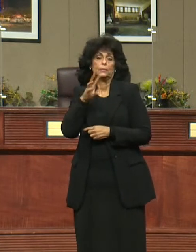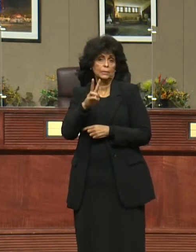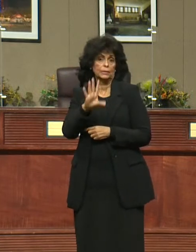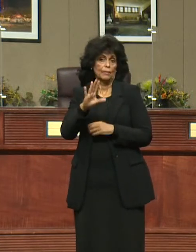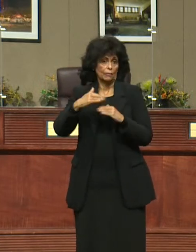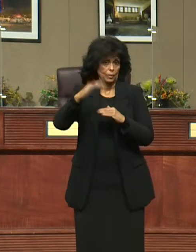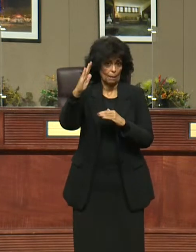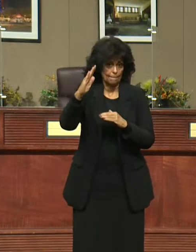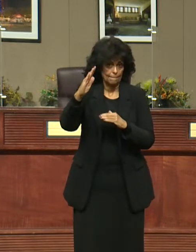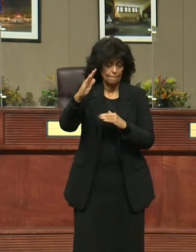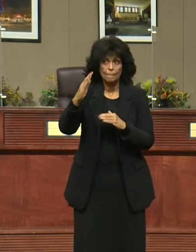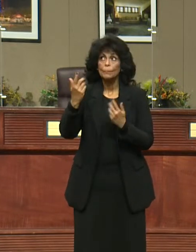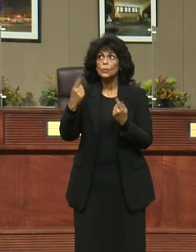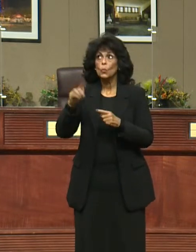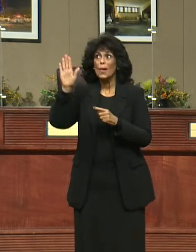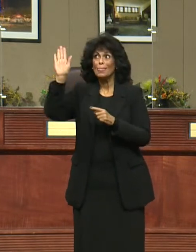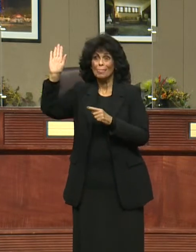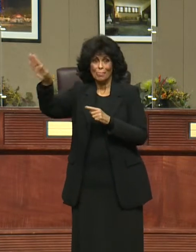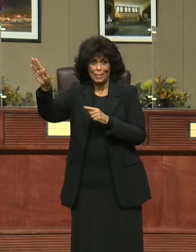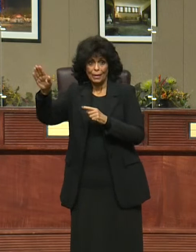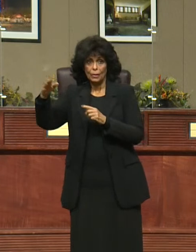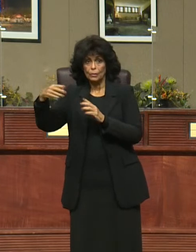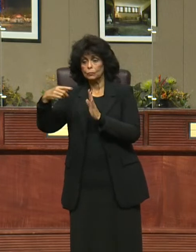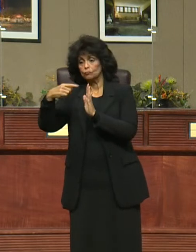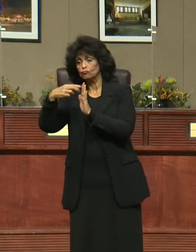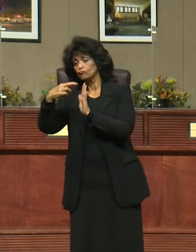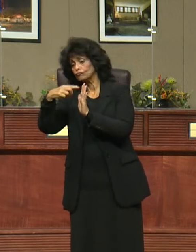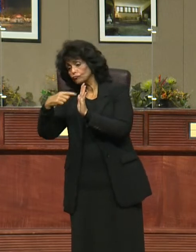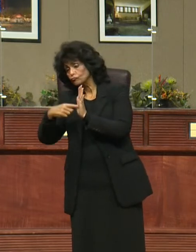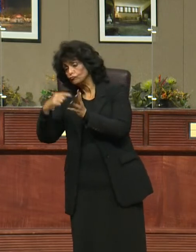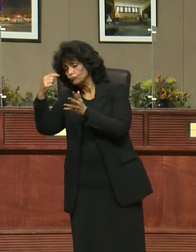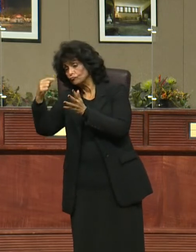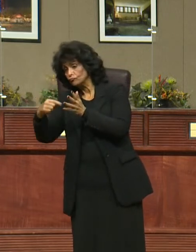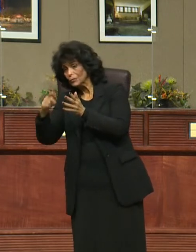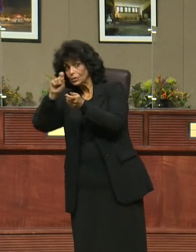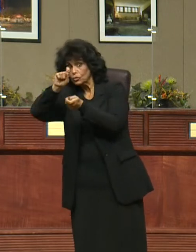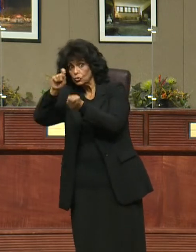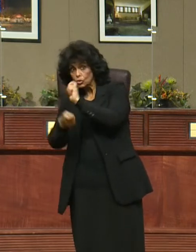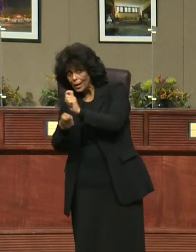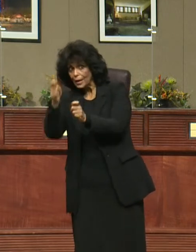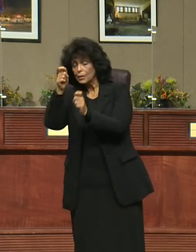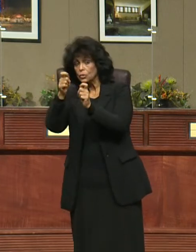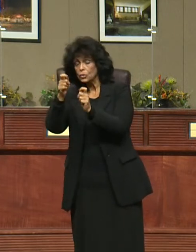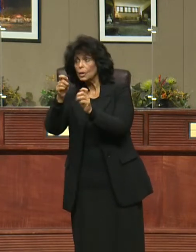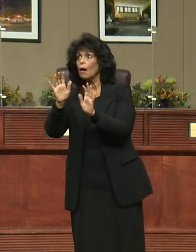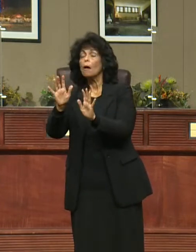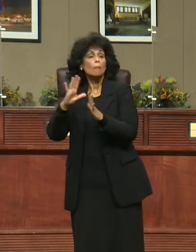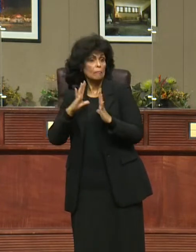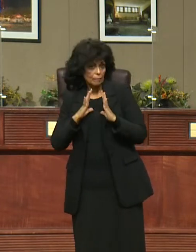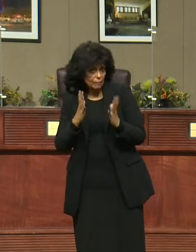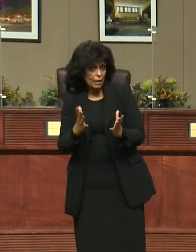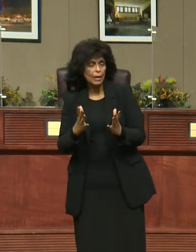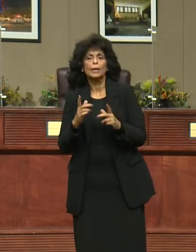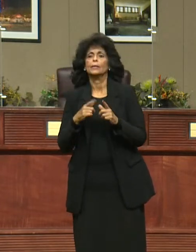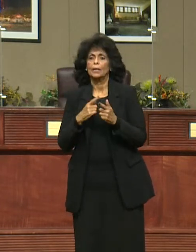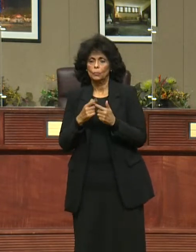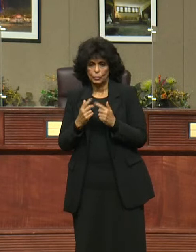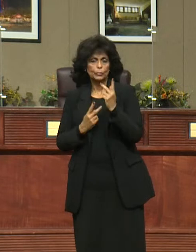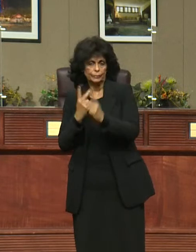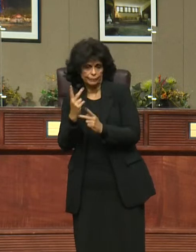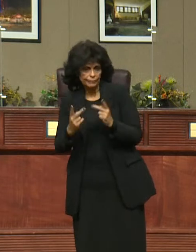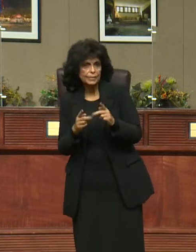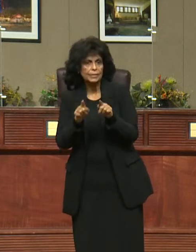we will include more people and probably revisit the same places. We at the health department have